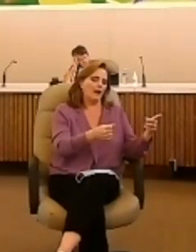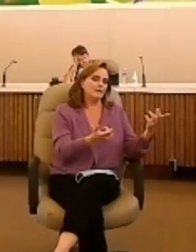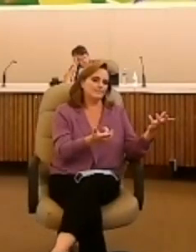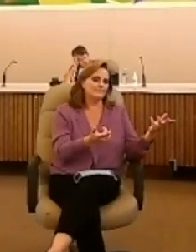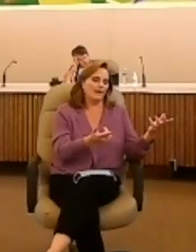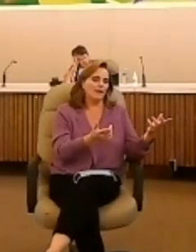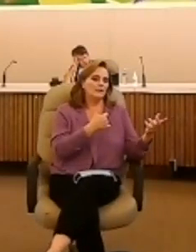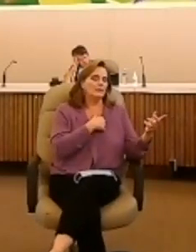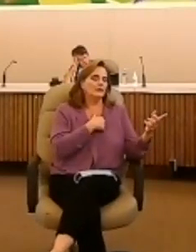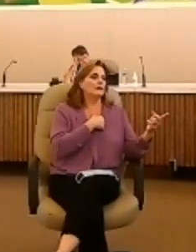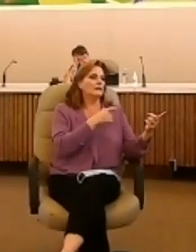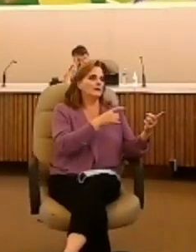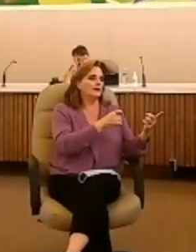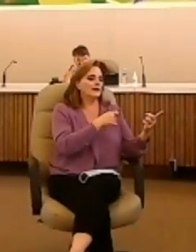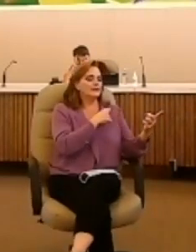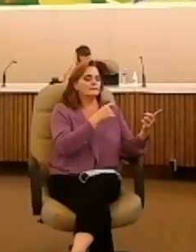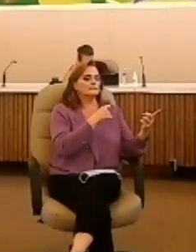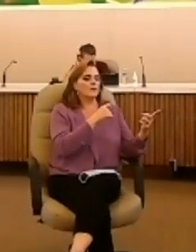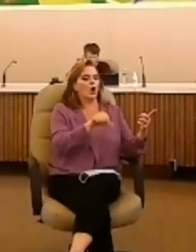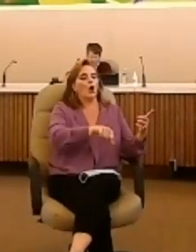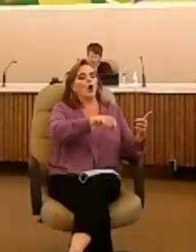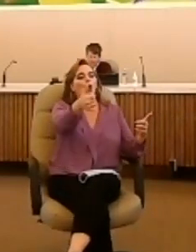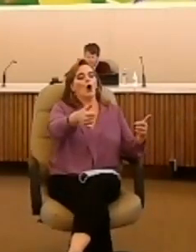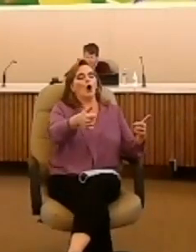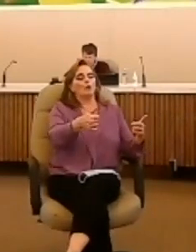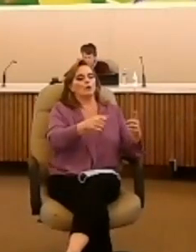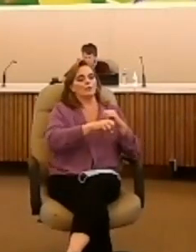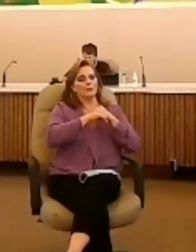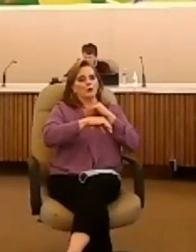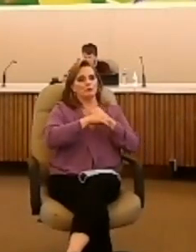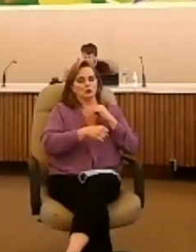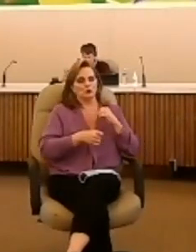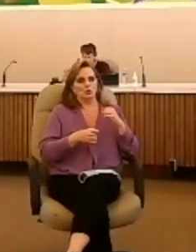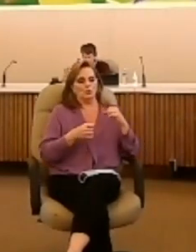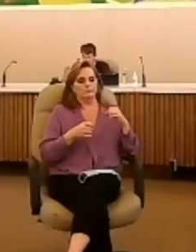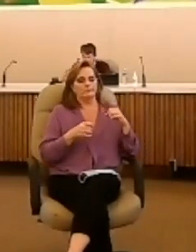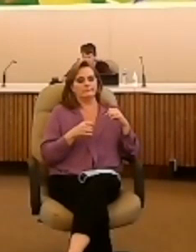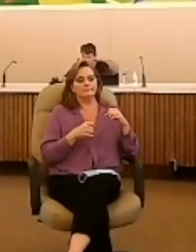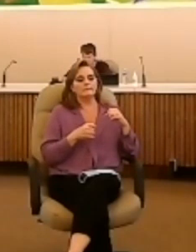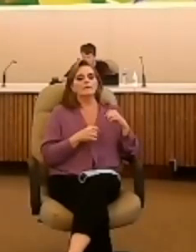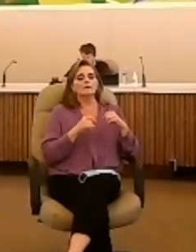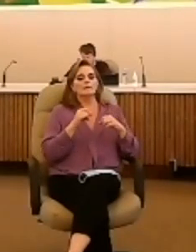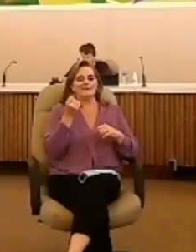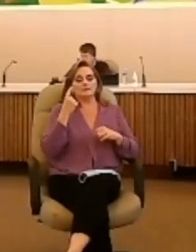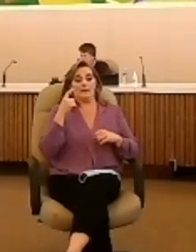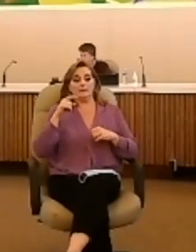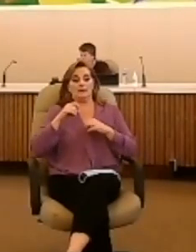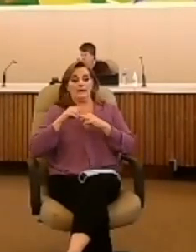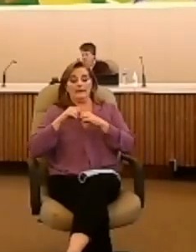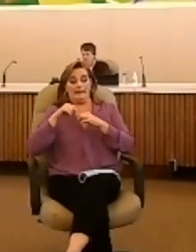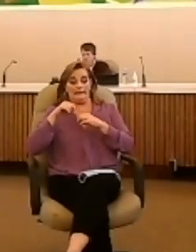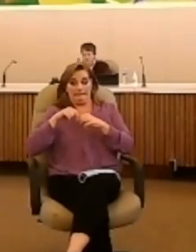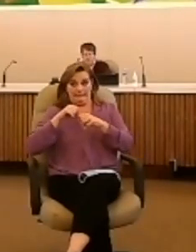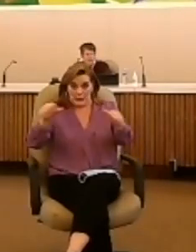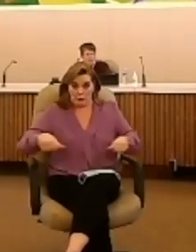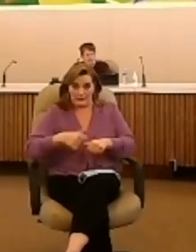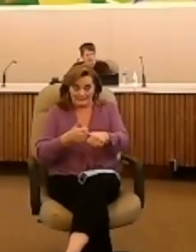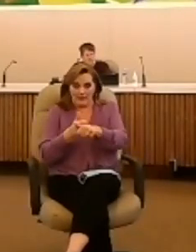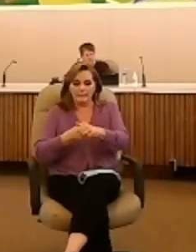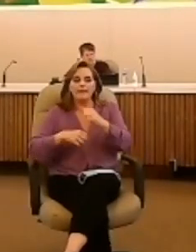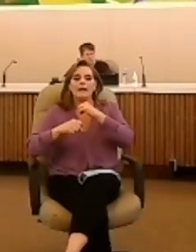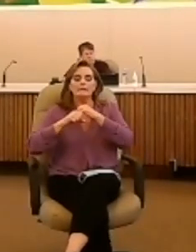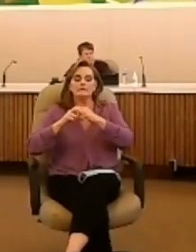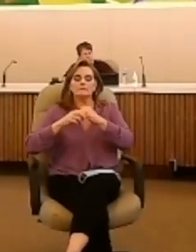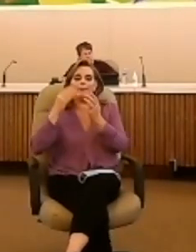the group of The other catch-alls, commercial. right, other Yeah, commercial, yep. Because it's in a commercial district, but right. I guess they didn't list nail